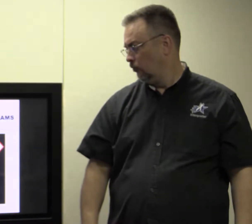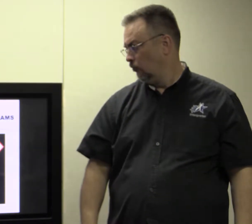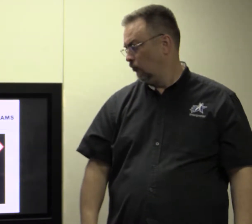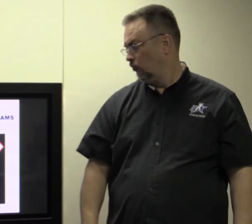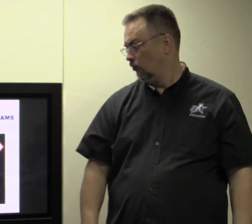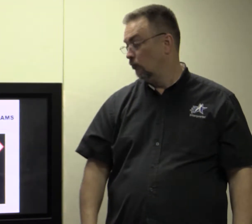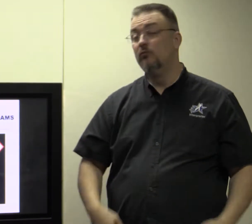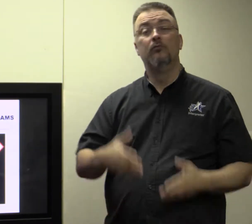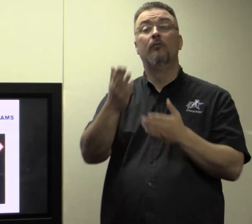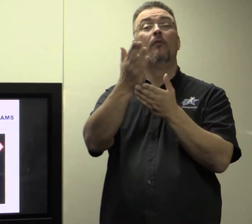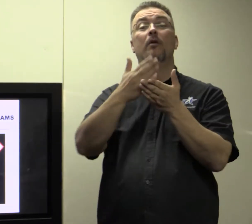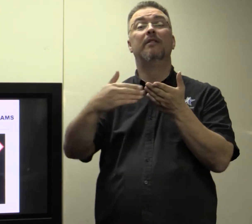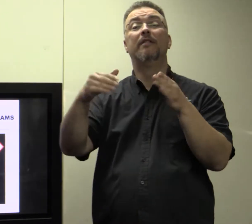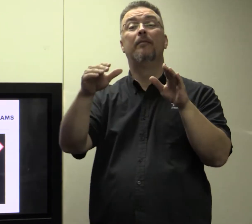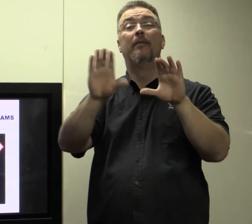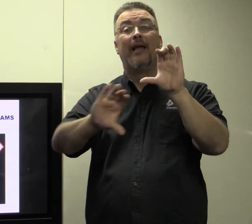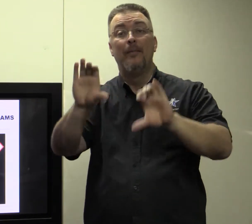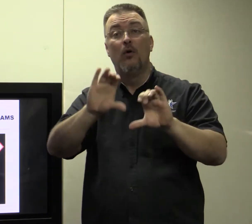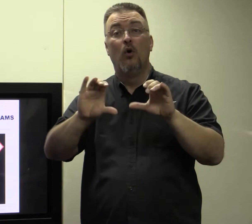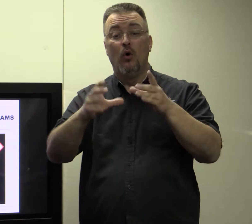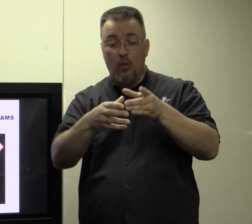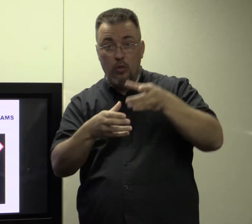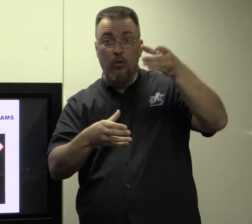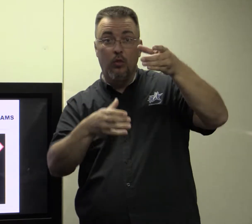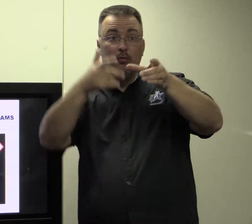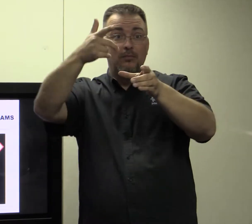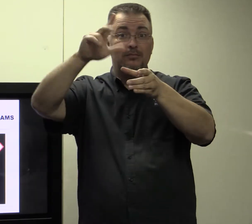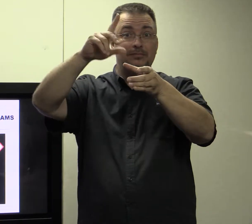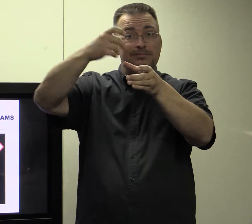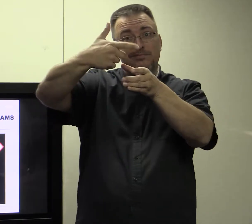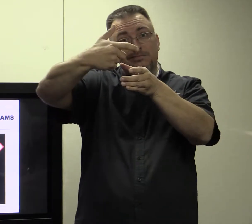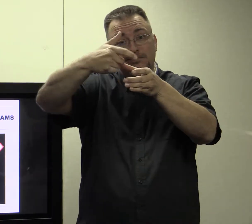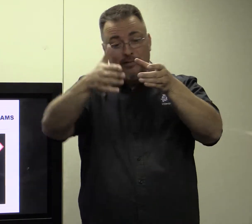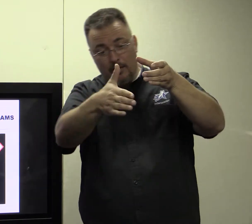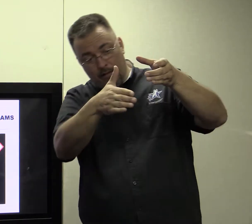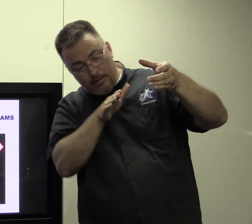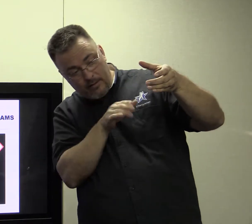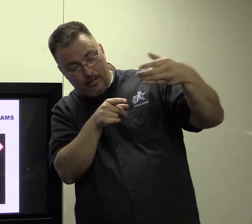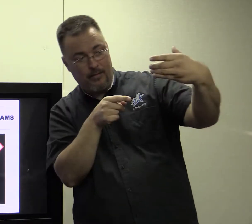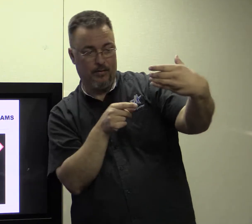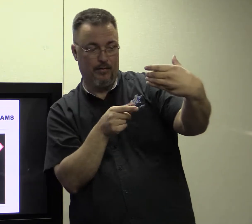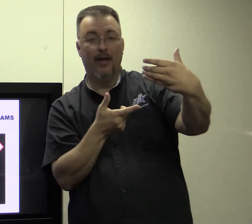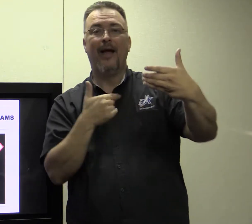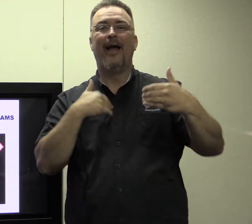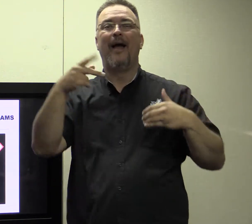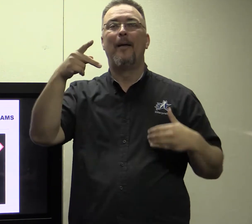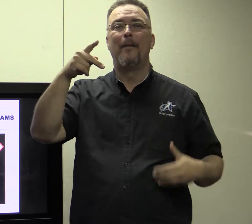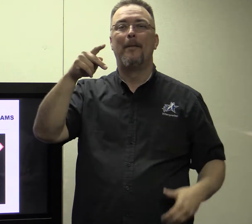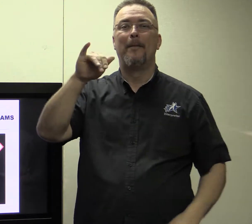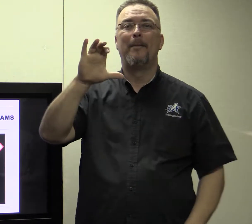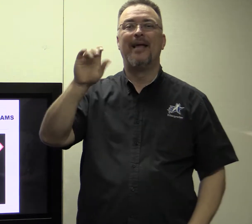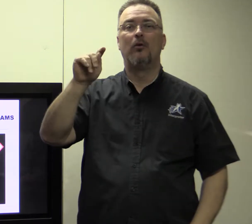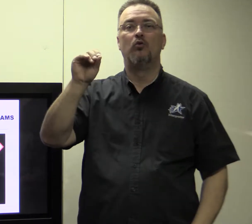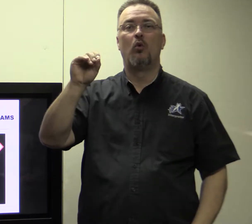Some chemical labels will use pictograms, which makes it easier today to look and identify certain